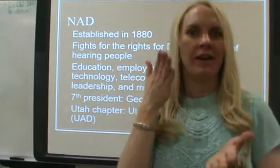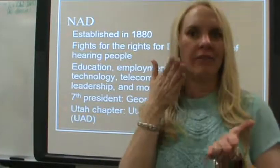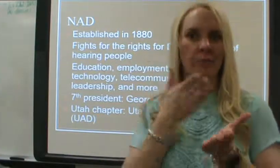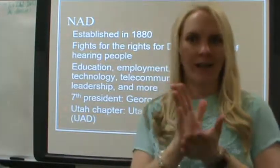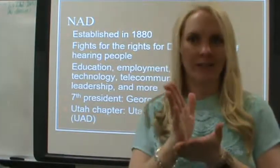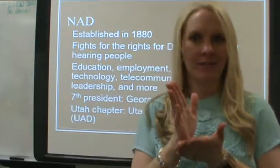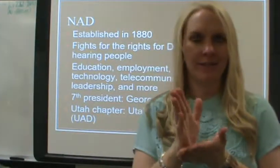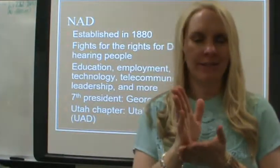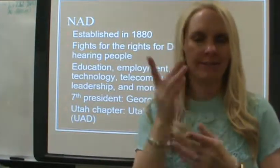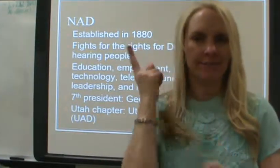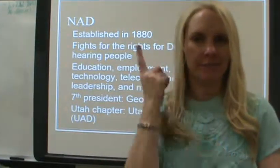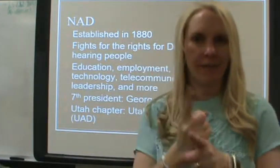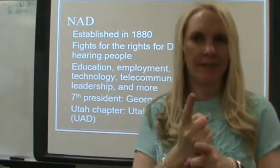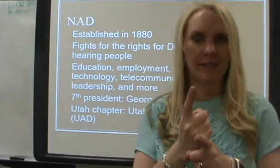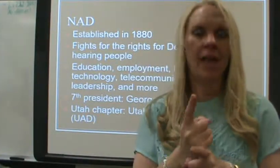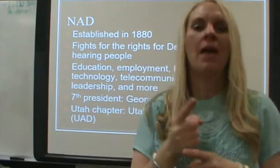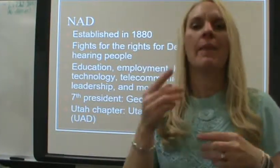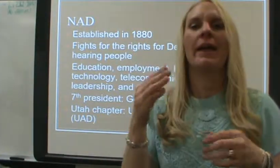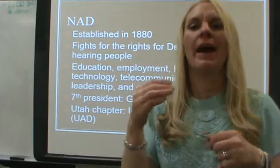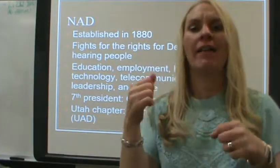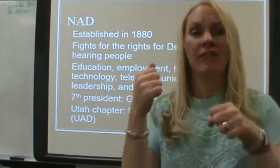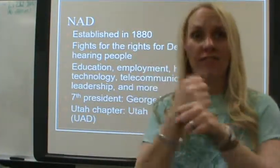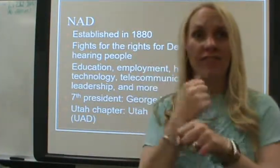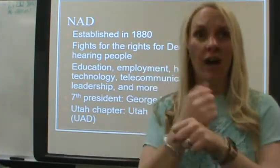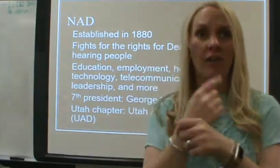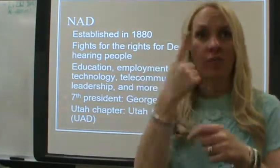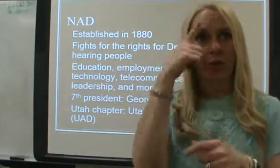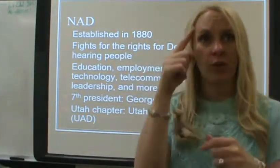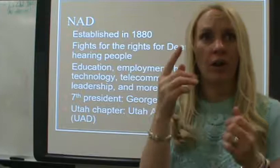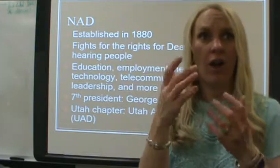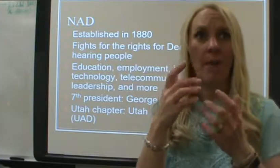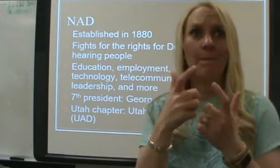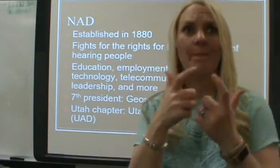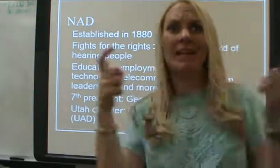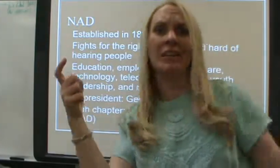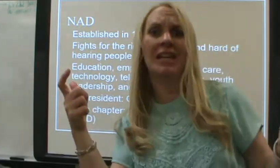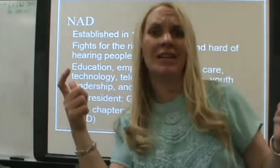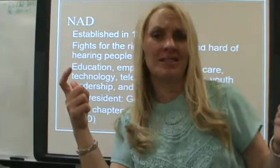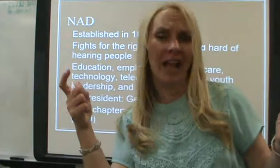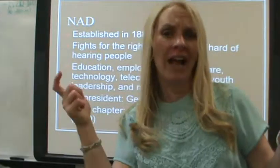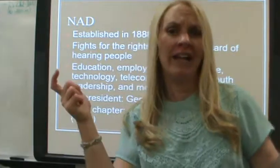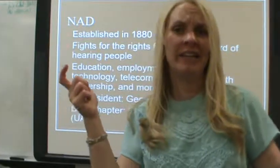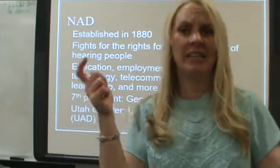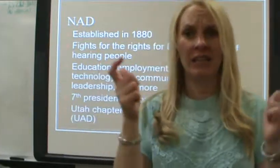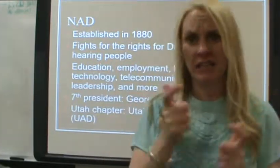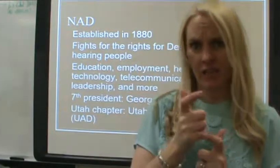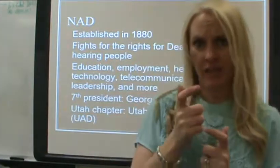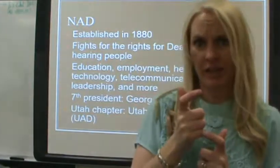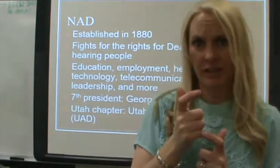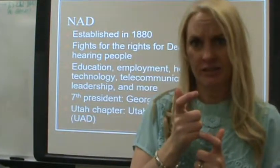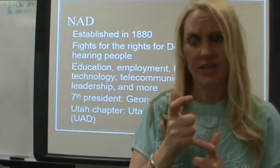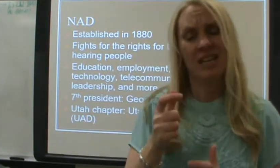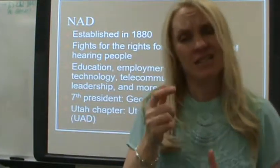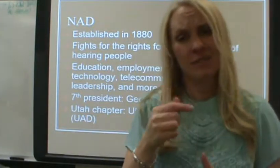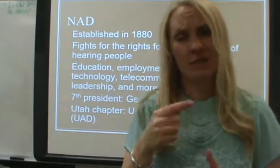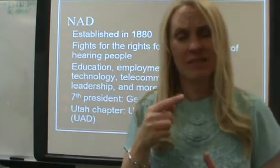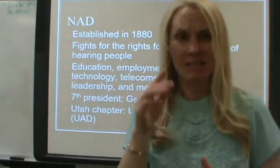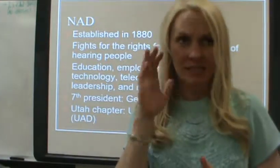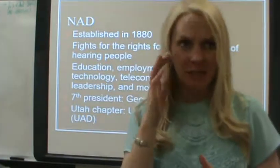Deaf rights, right? They have fought for big things and little things. Sometimes